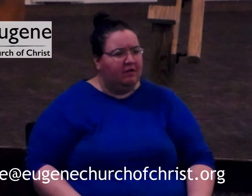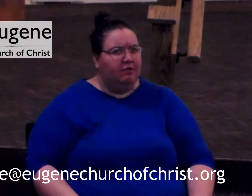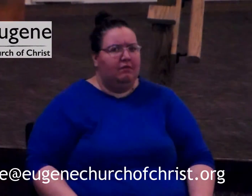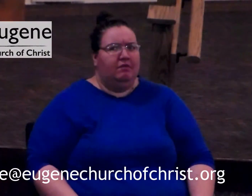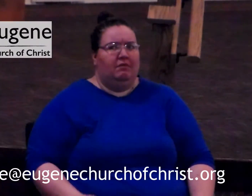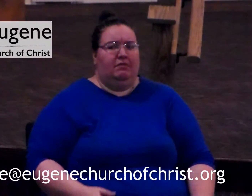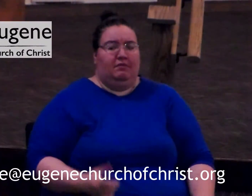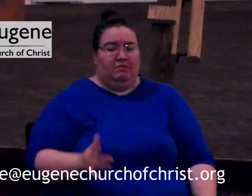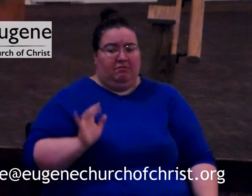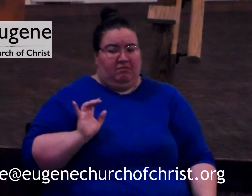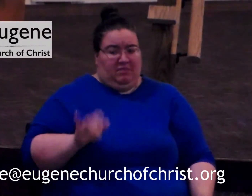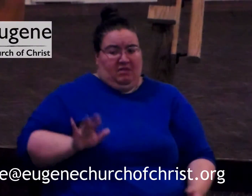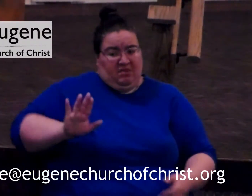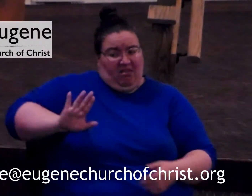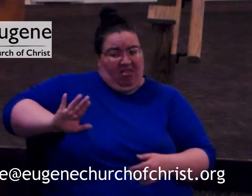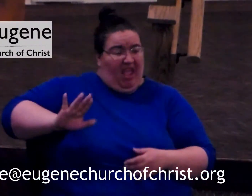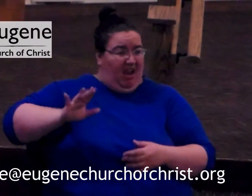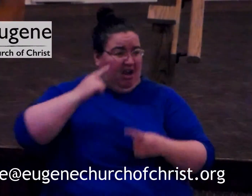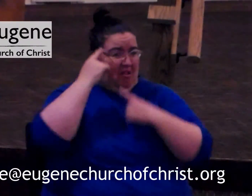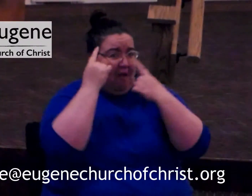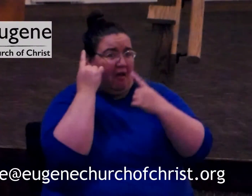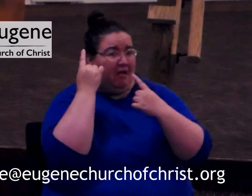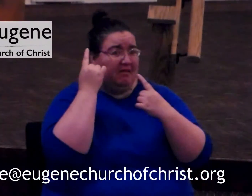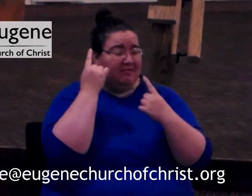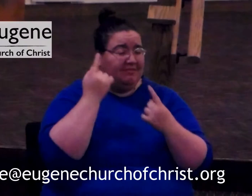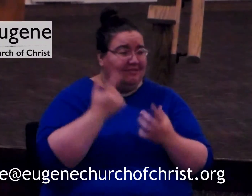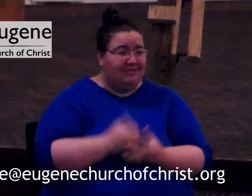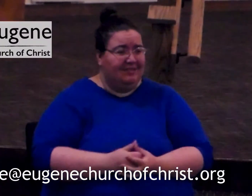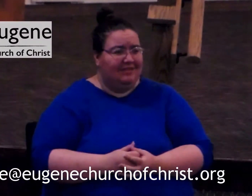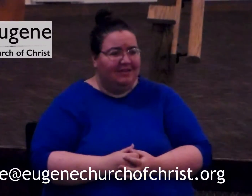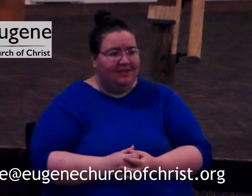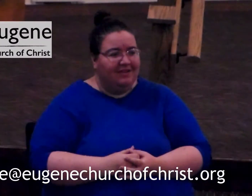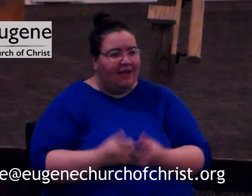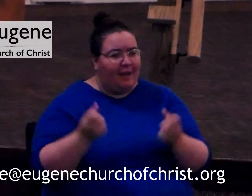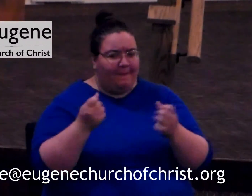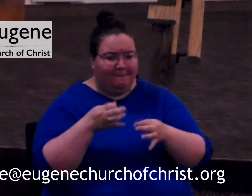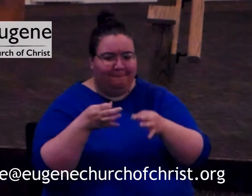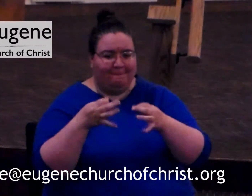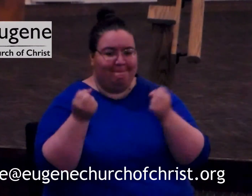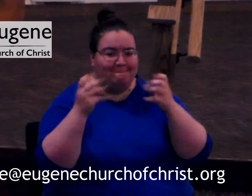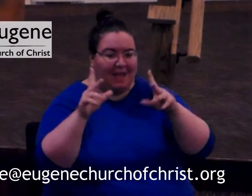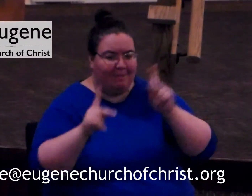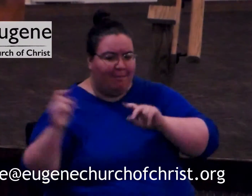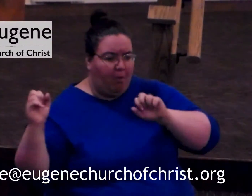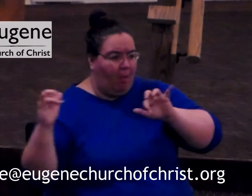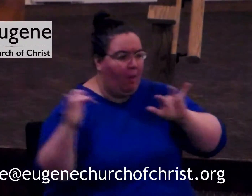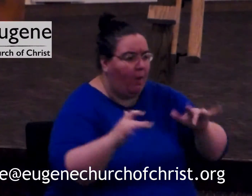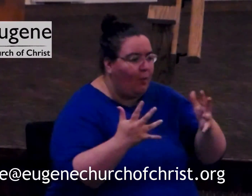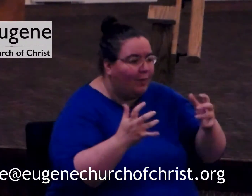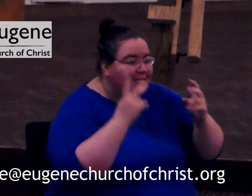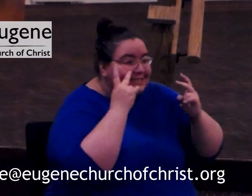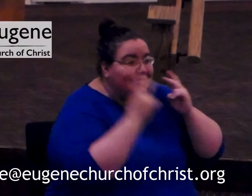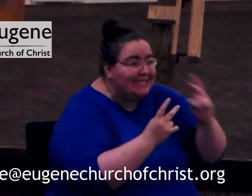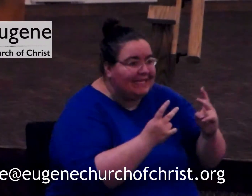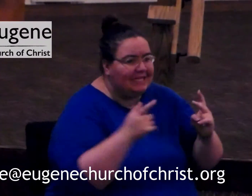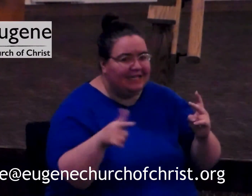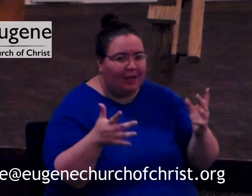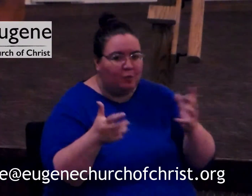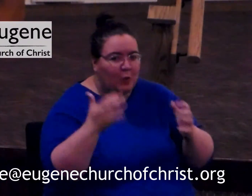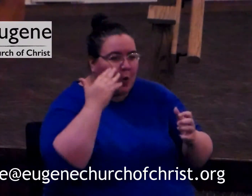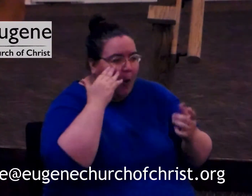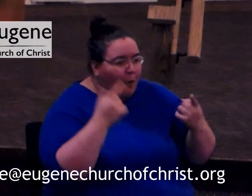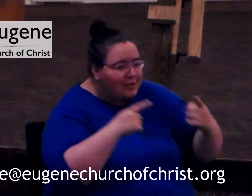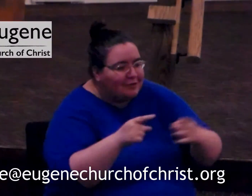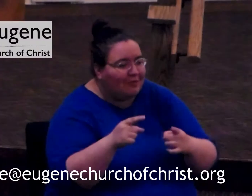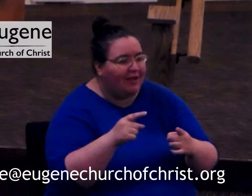thought. And instead, you have all these people who came to see. They want to know what's going